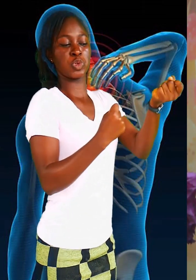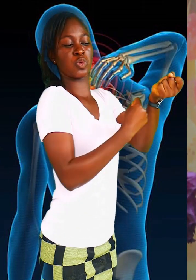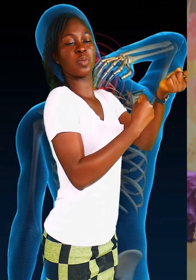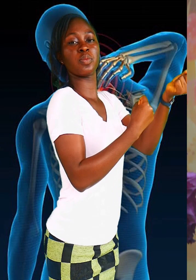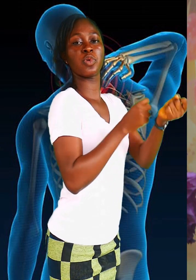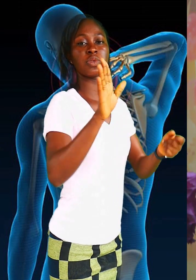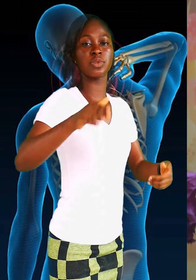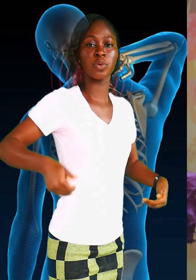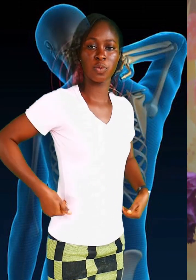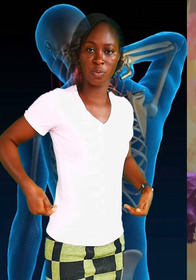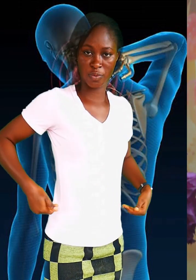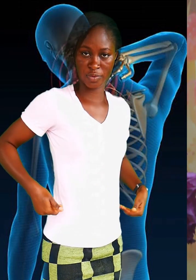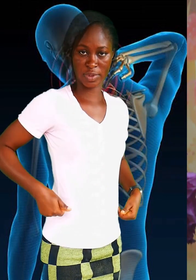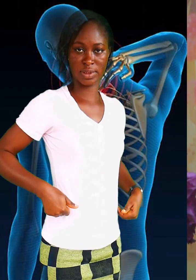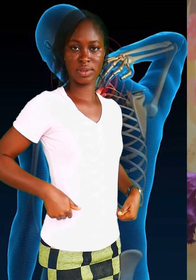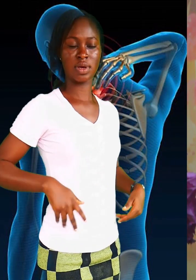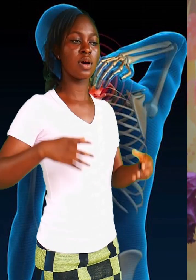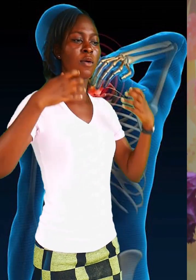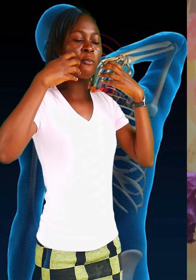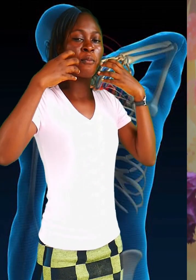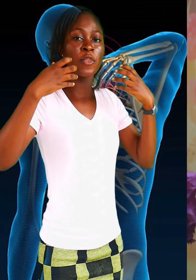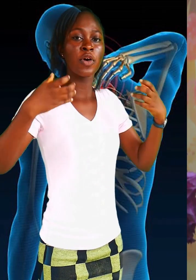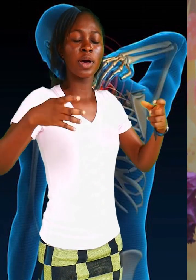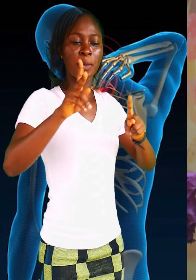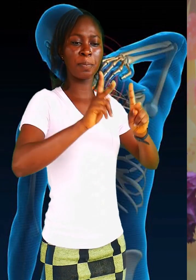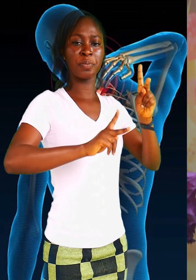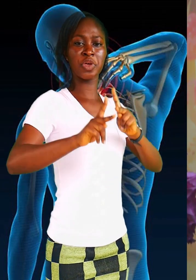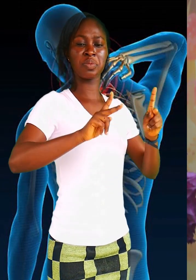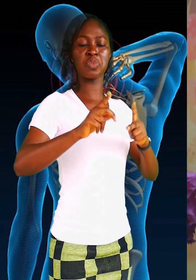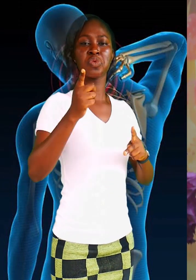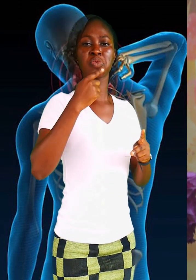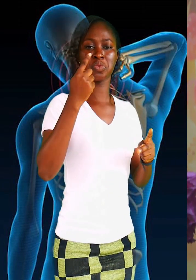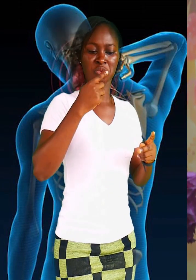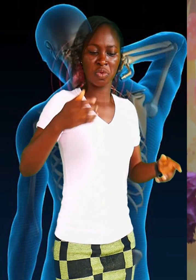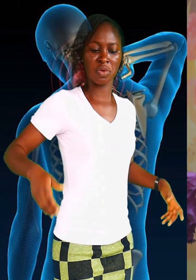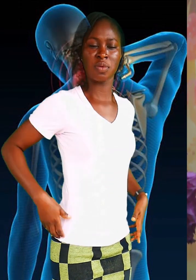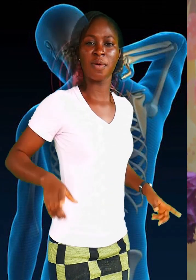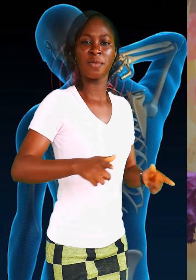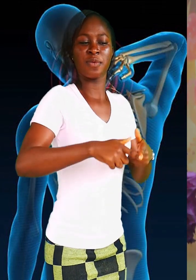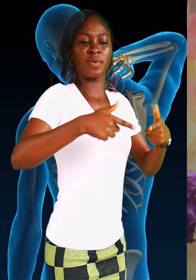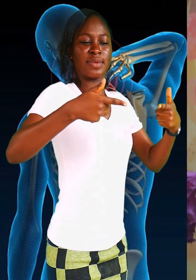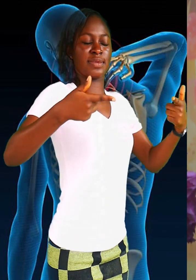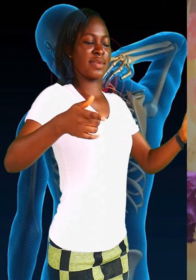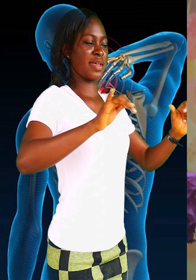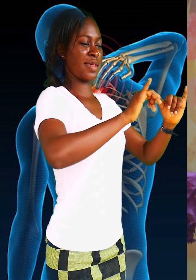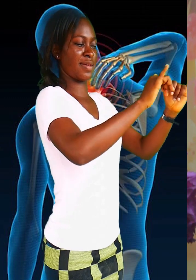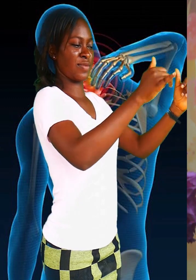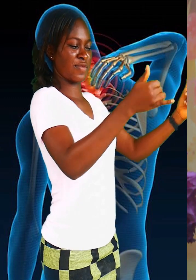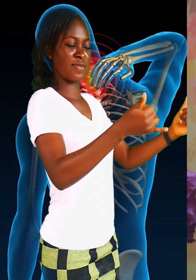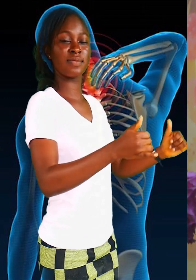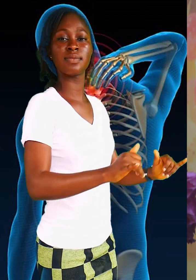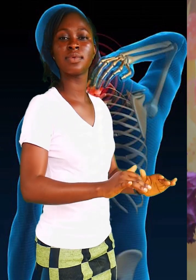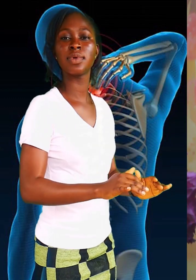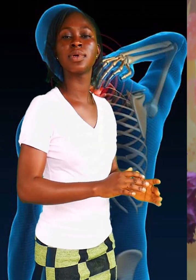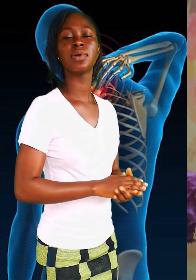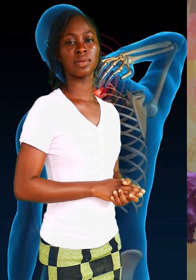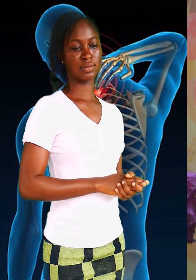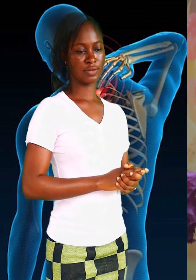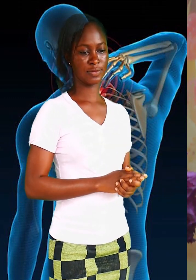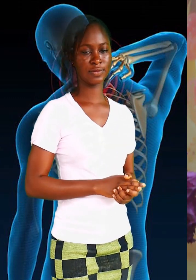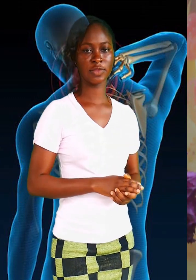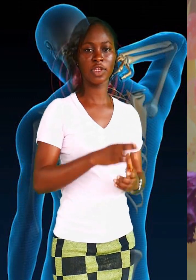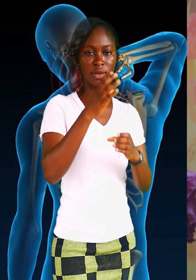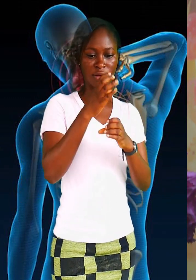son nipa kase e mo soso sa no wo to na wo mu du a ese se wo hwe sa de no so enso na wo